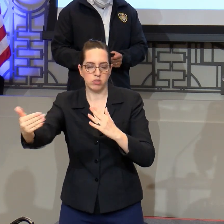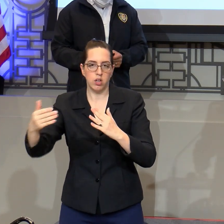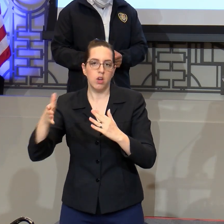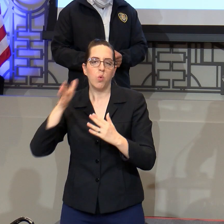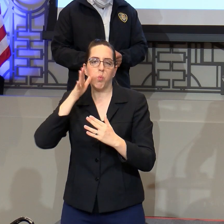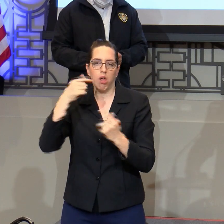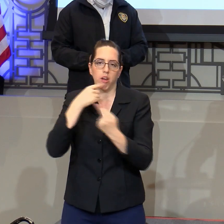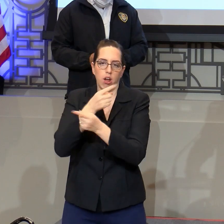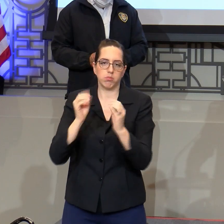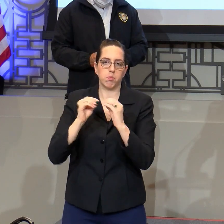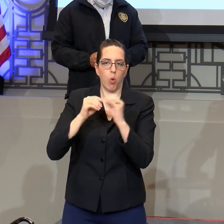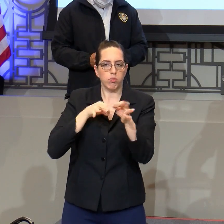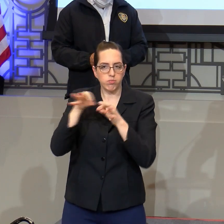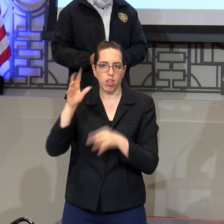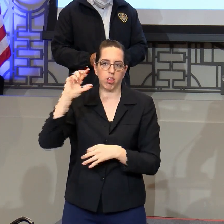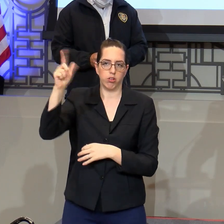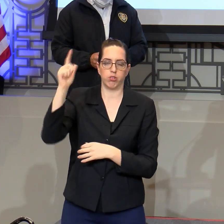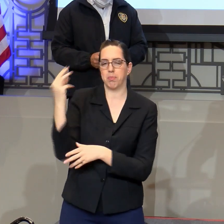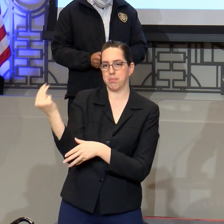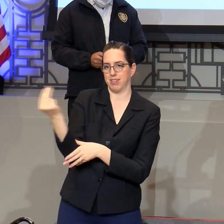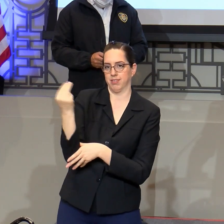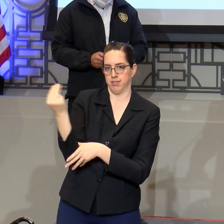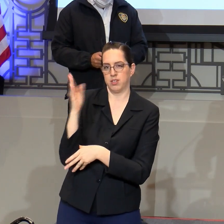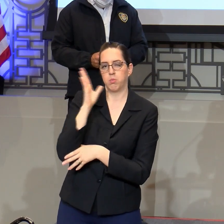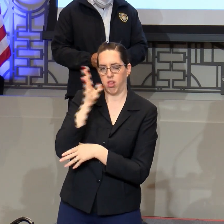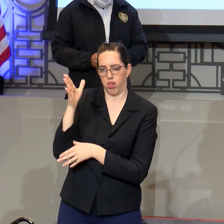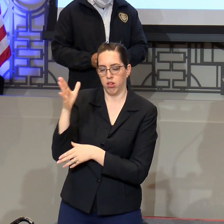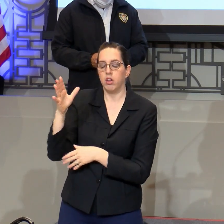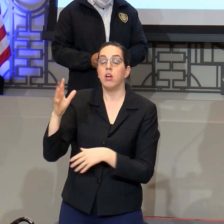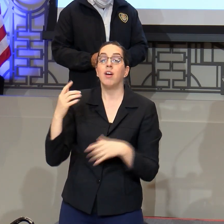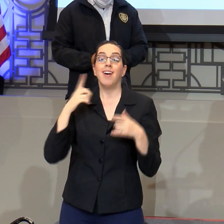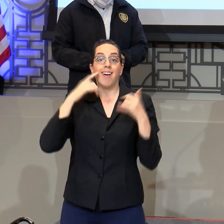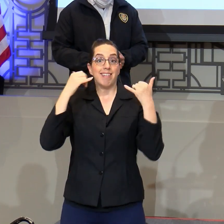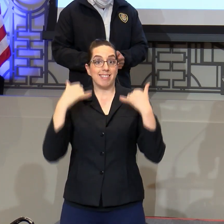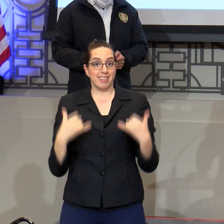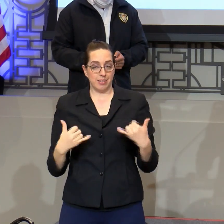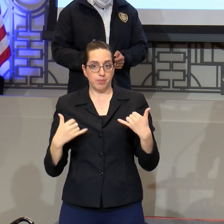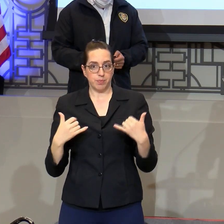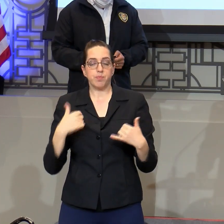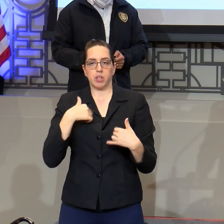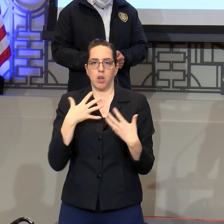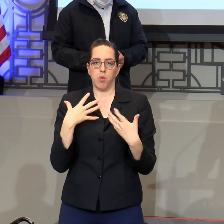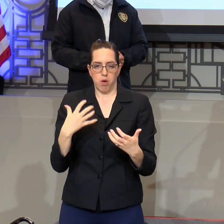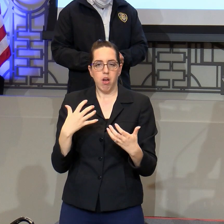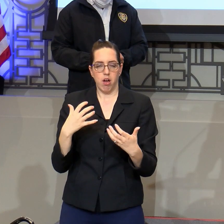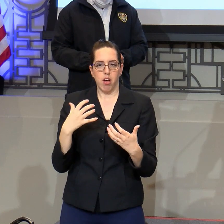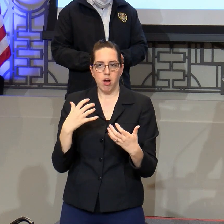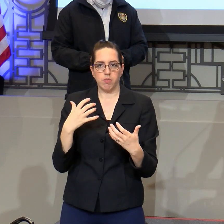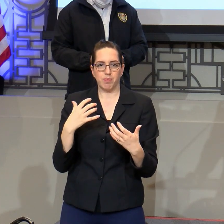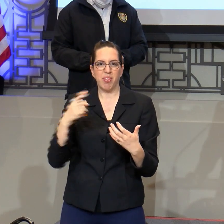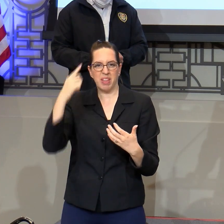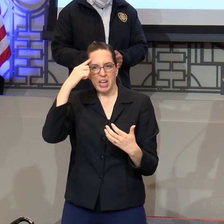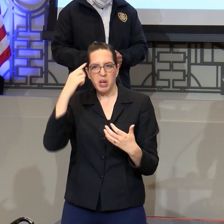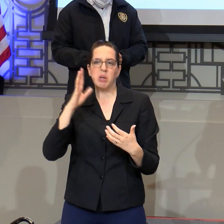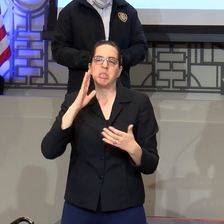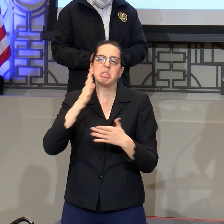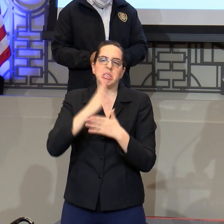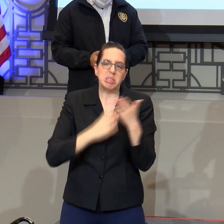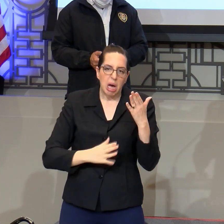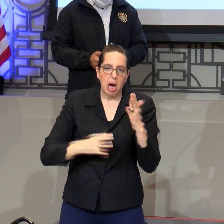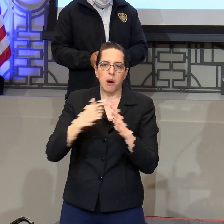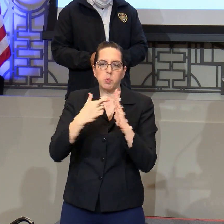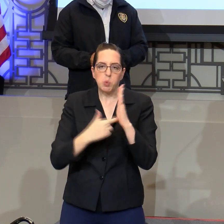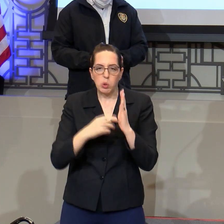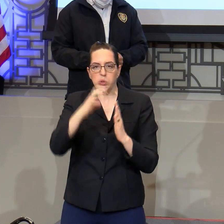that announcement will be made on Monday. For now, I anticipate that we will leave some restrictions as we